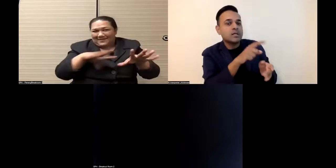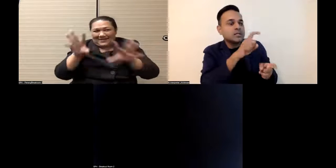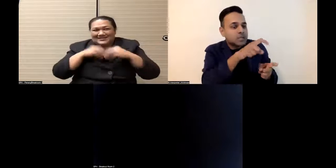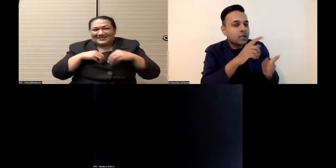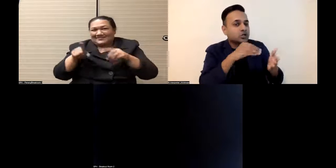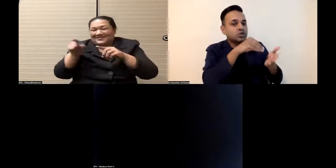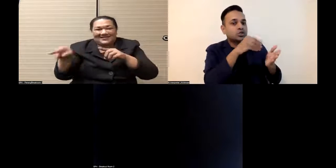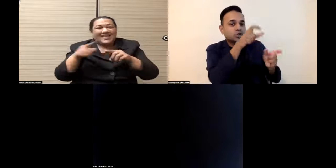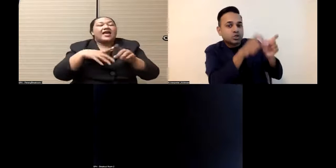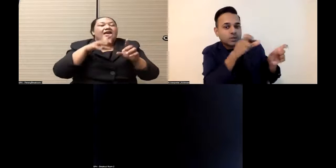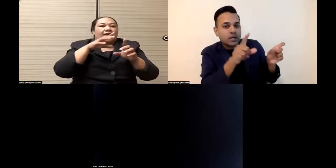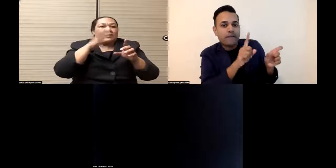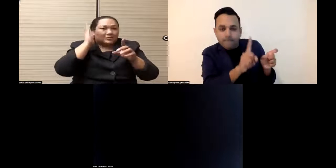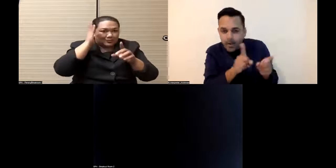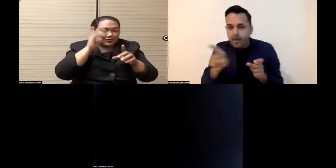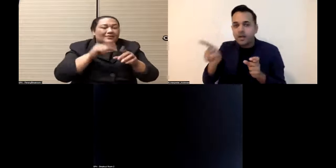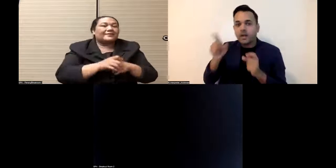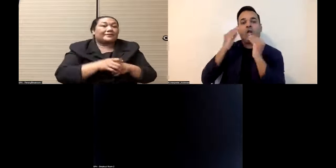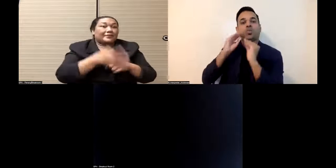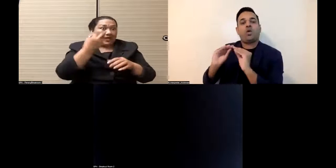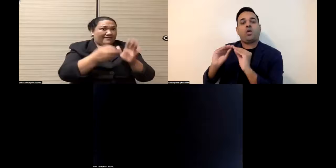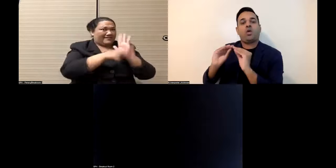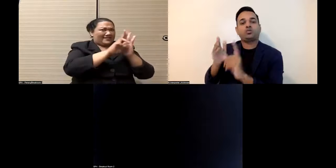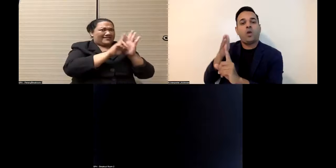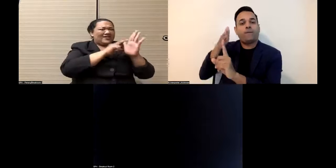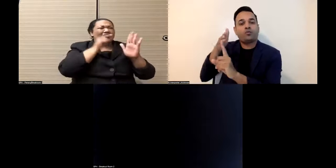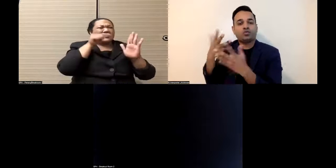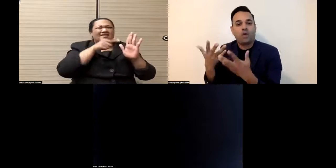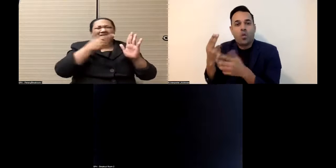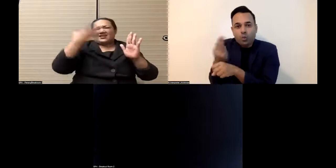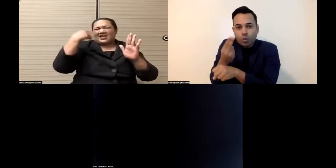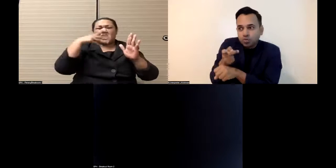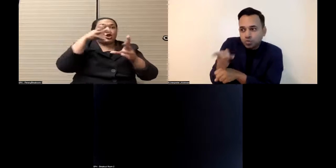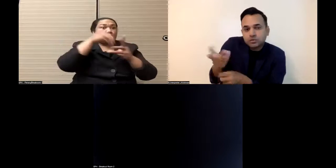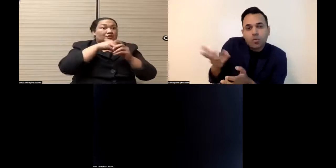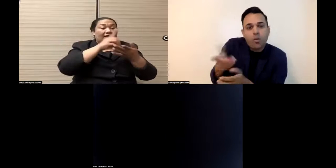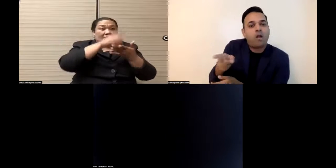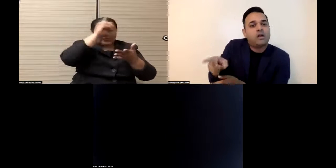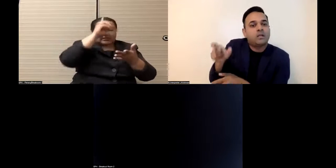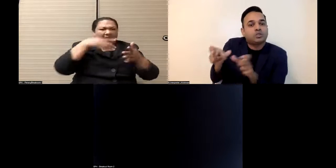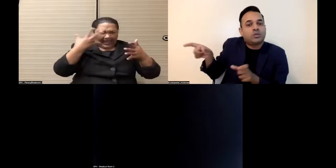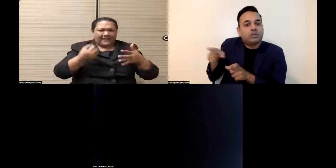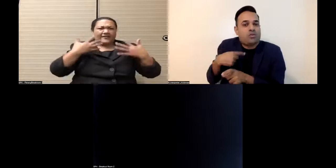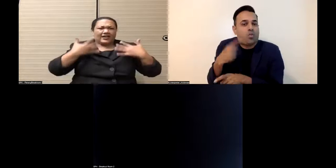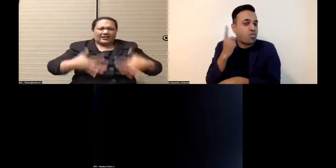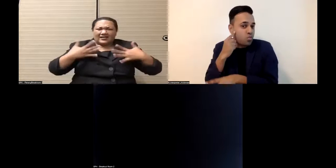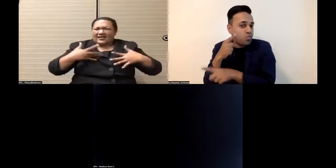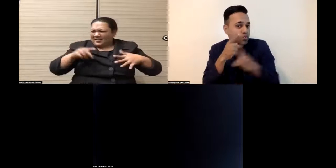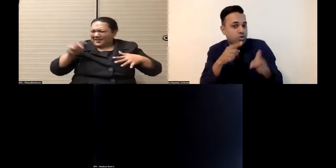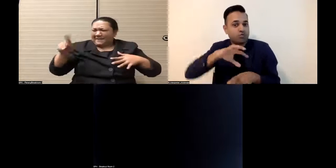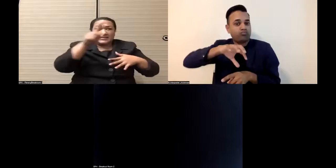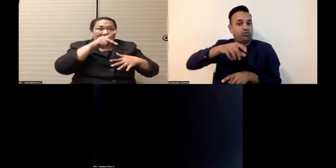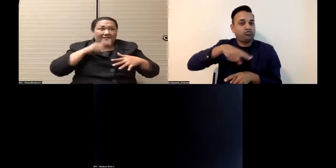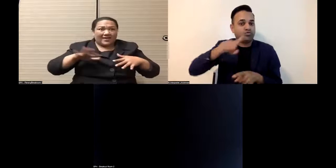education and some of the statistics from across the Pacific in a variety of areas. That was carried out with the support